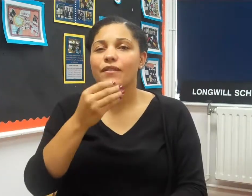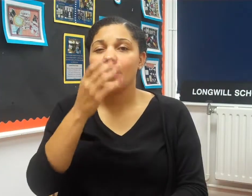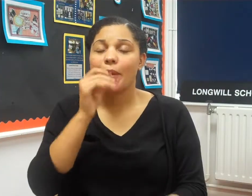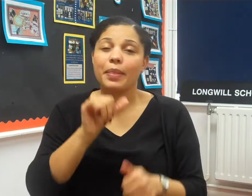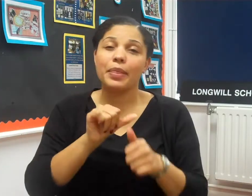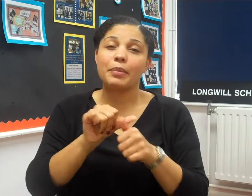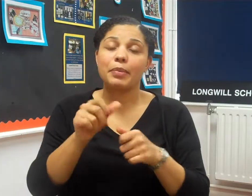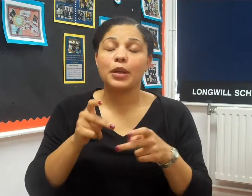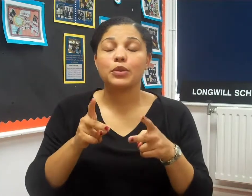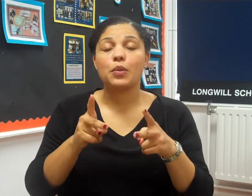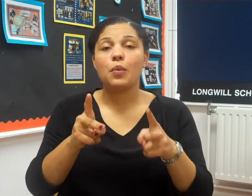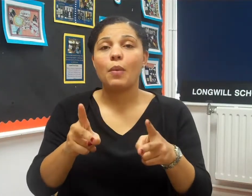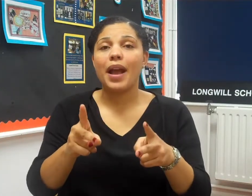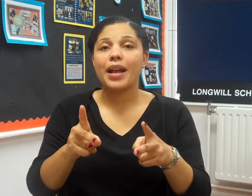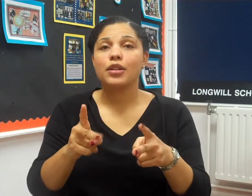well through the winter months.